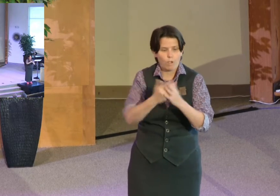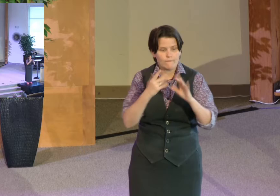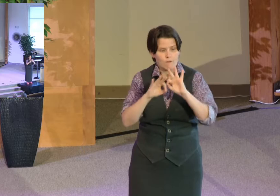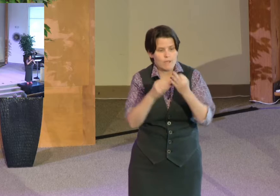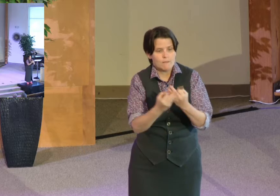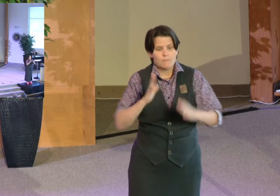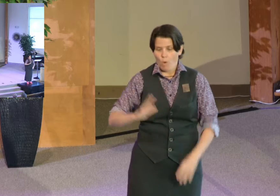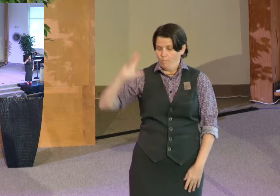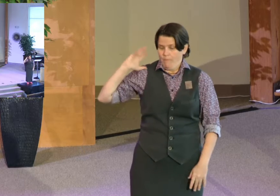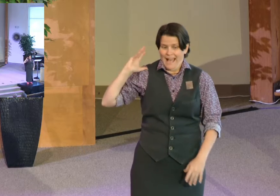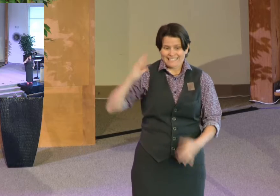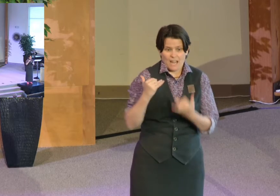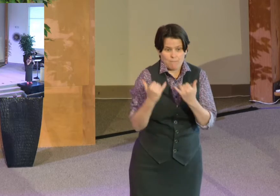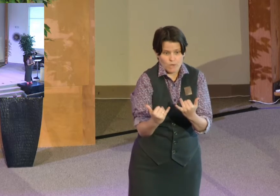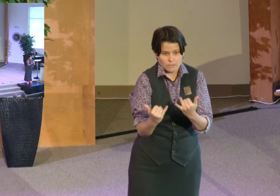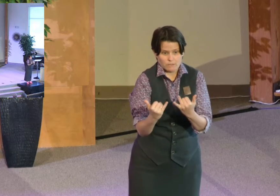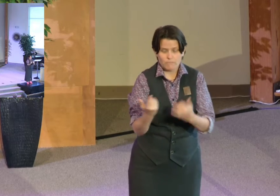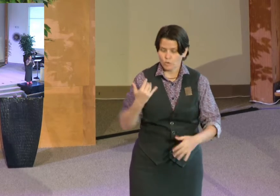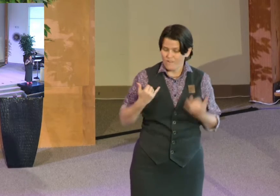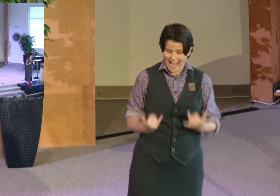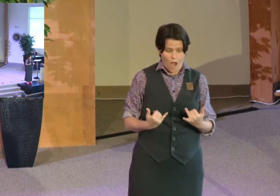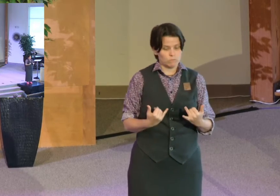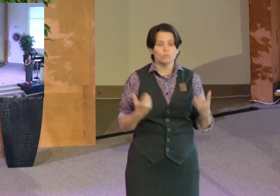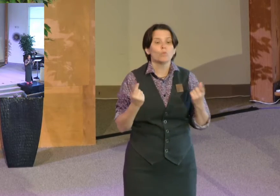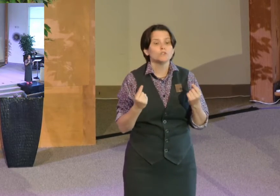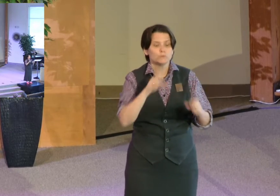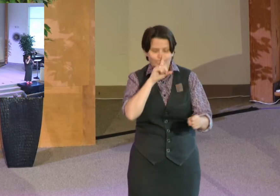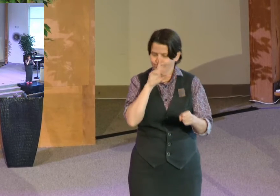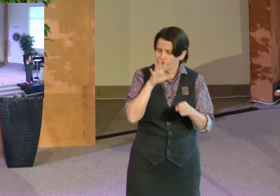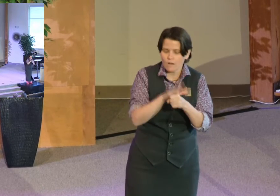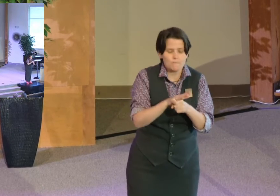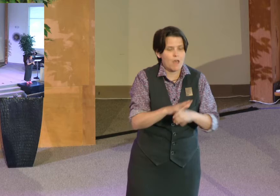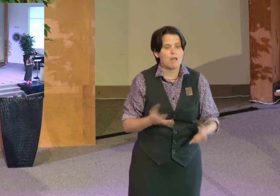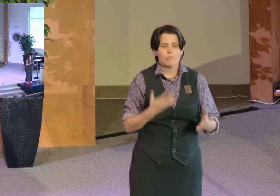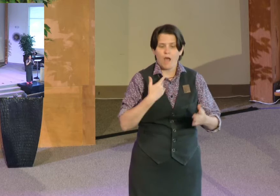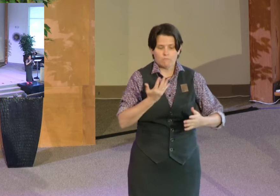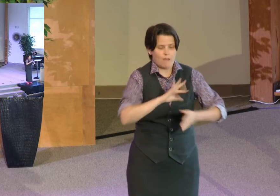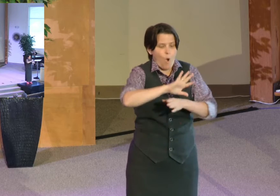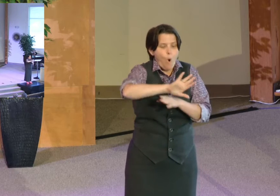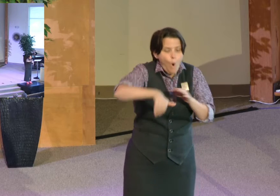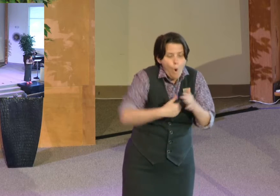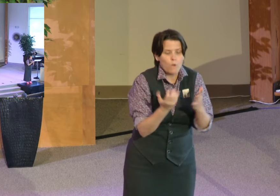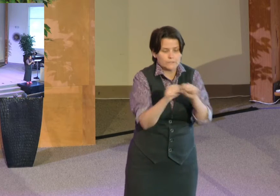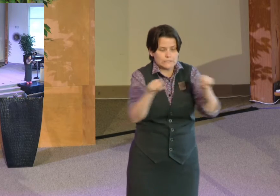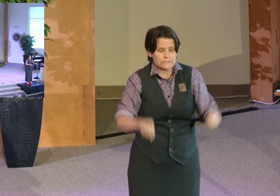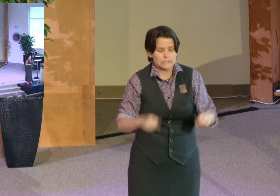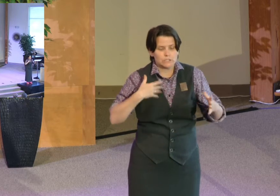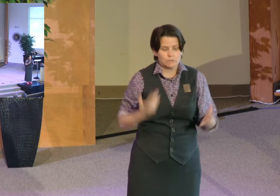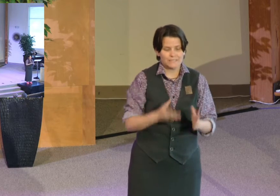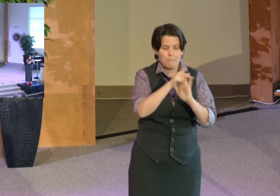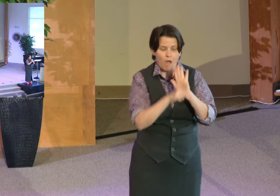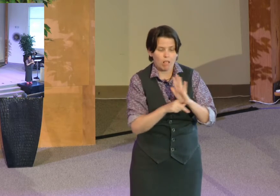systems, policies, and practices that would in any way replicate our past mistakes or reproduce an environment